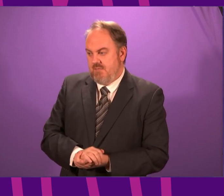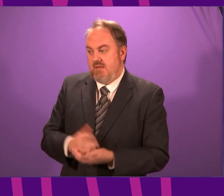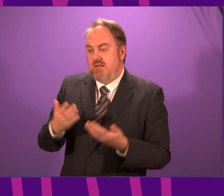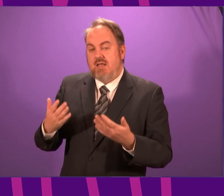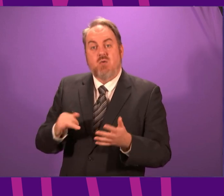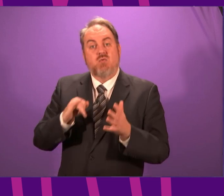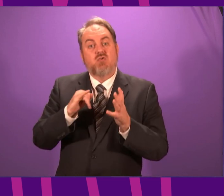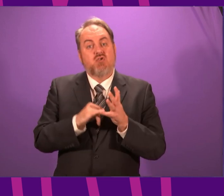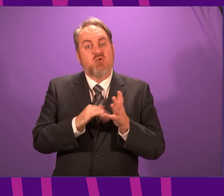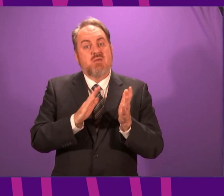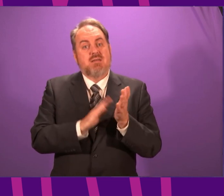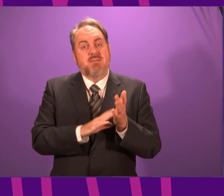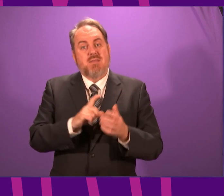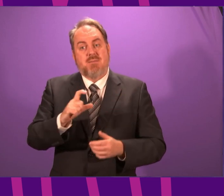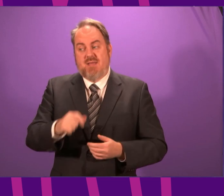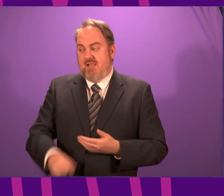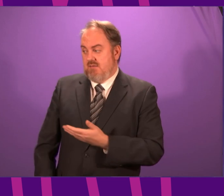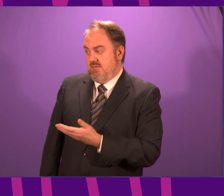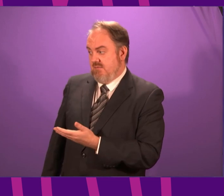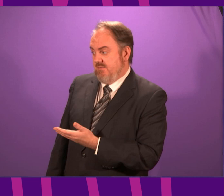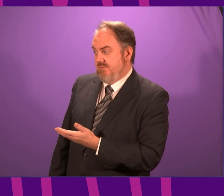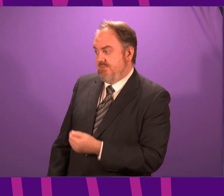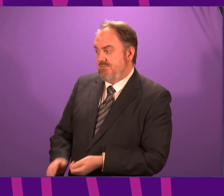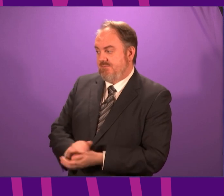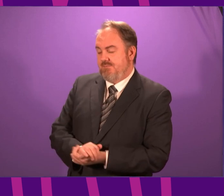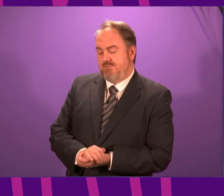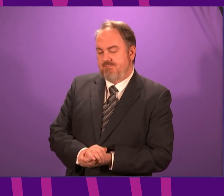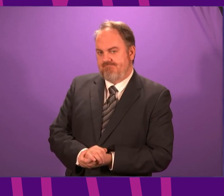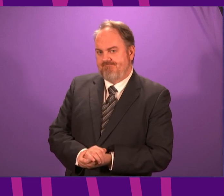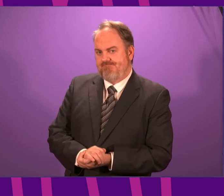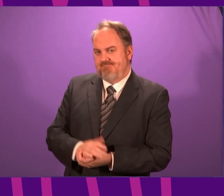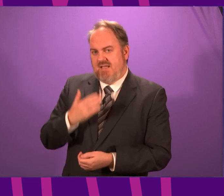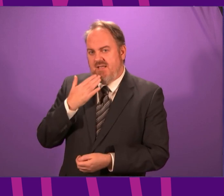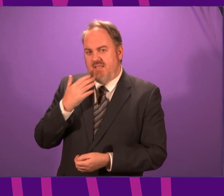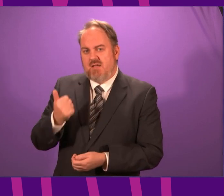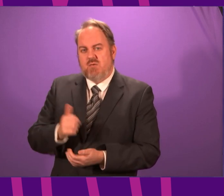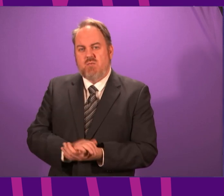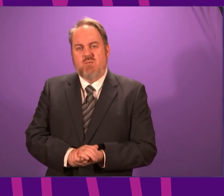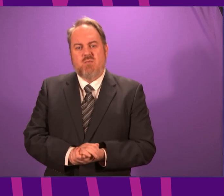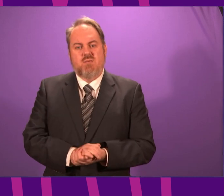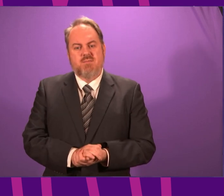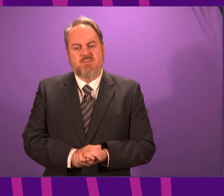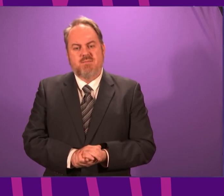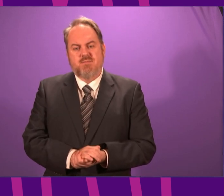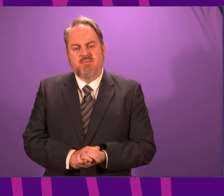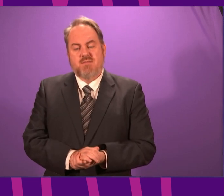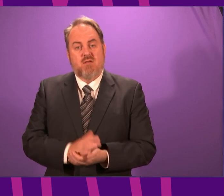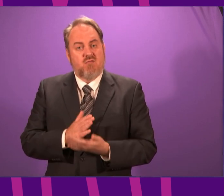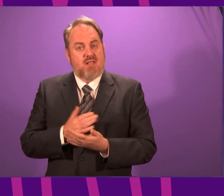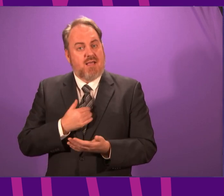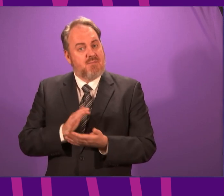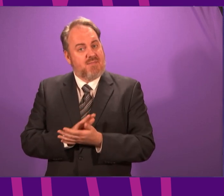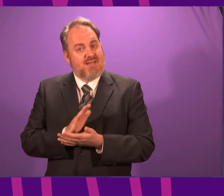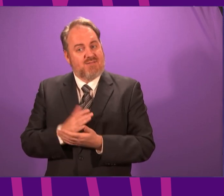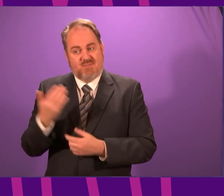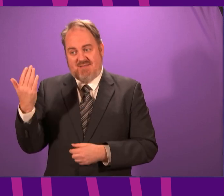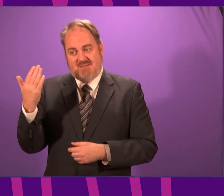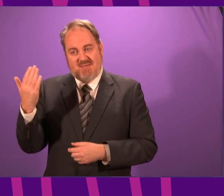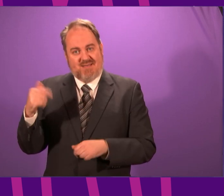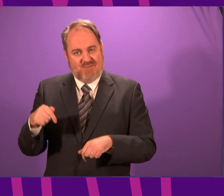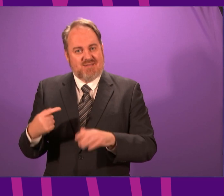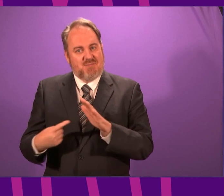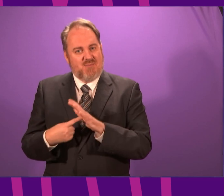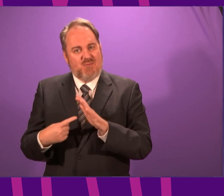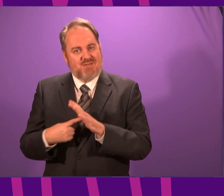Stuart McMillan, please, followed by Pauline McNeill. Thank you very much, Presiding Officer. First of all, I'm pleased to be speaking in this